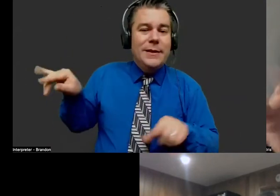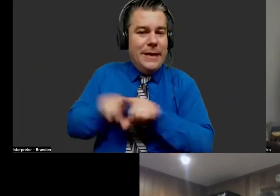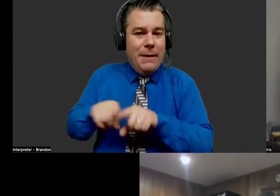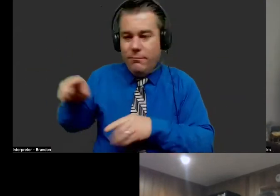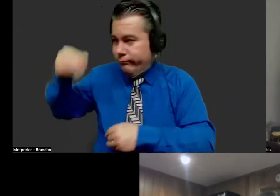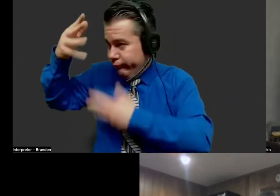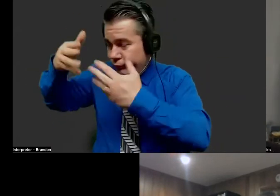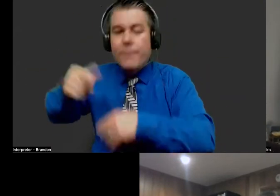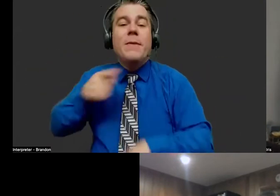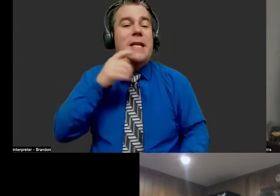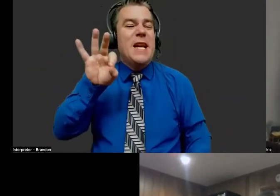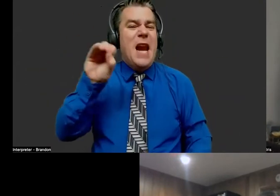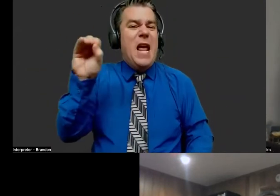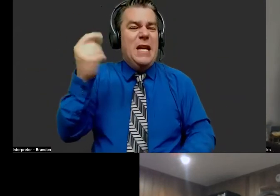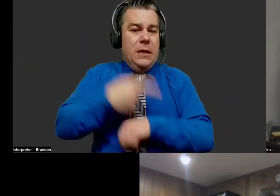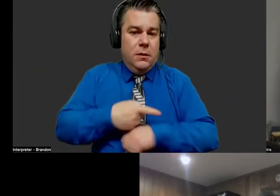it's 90 day.